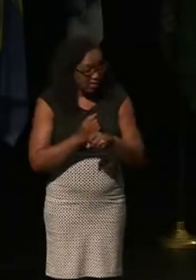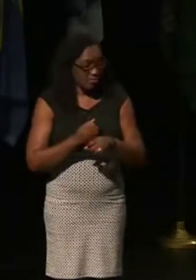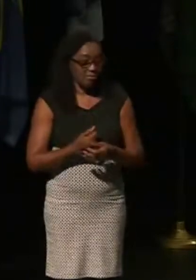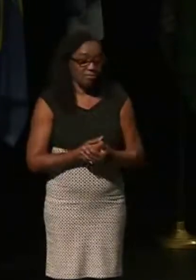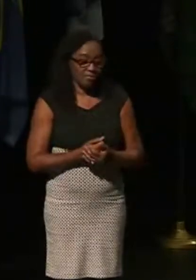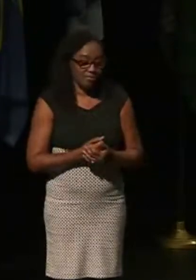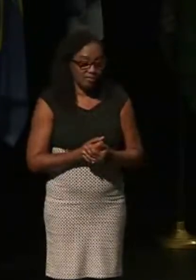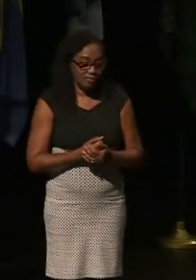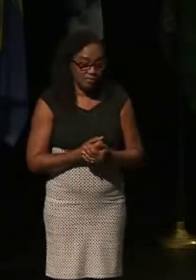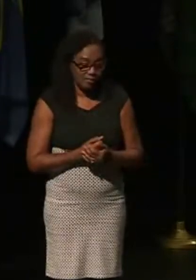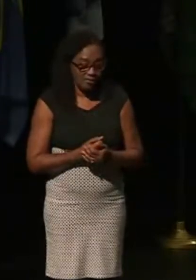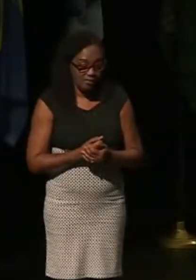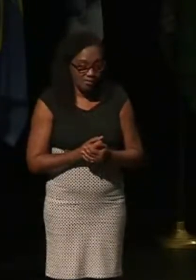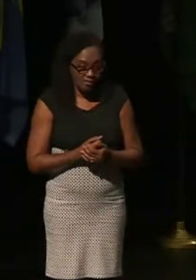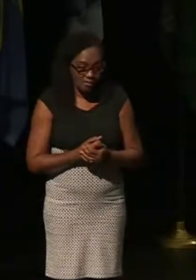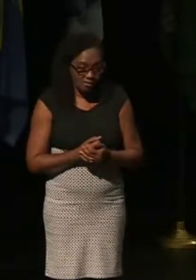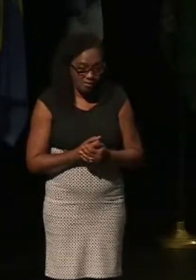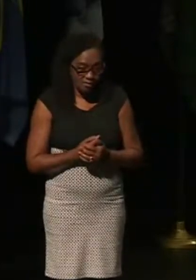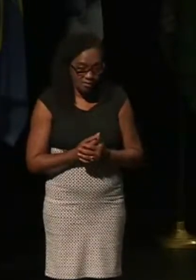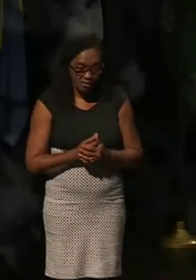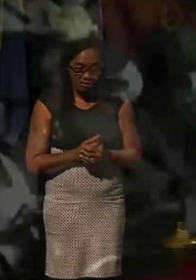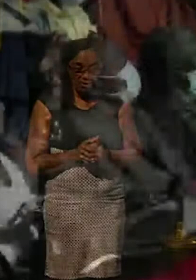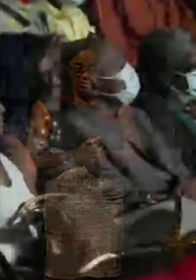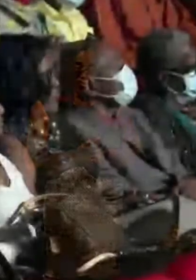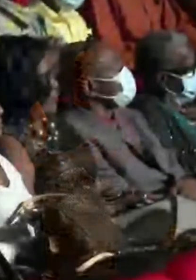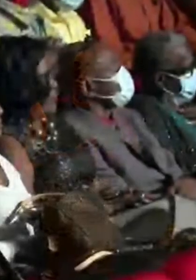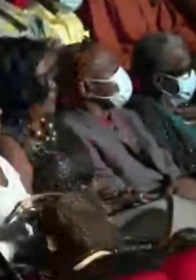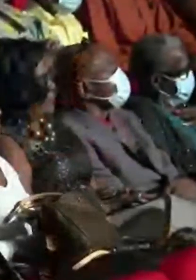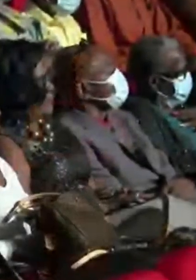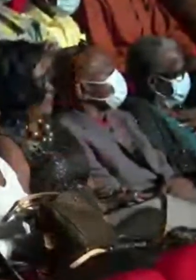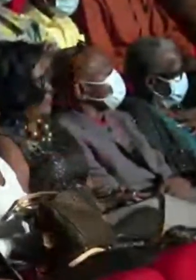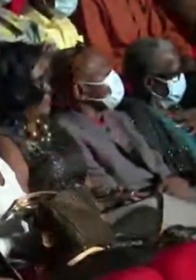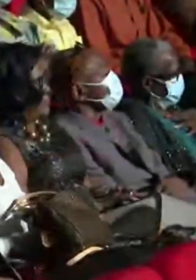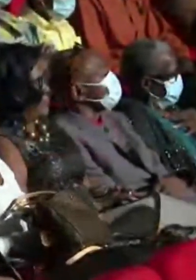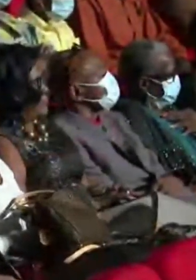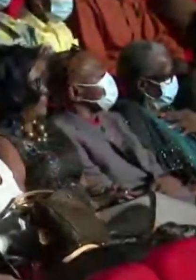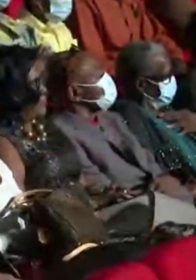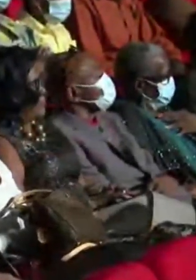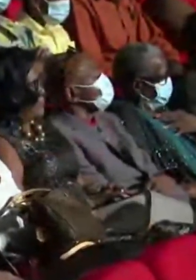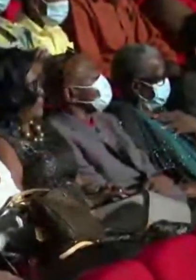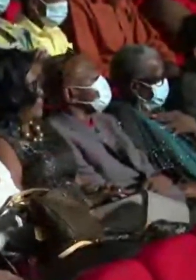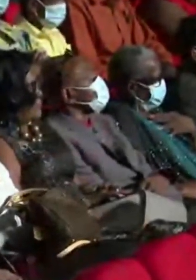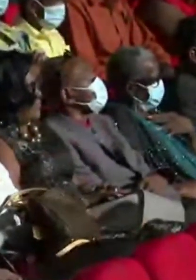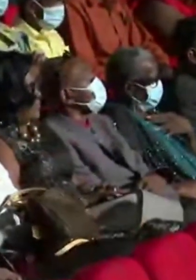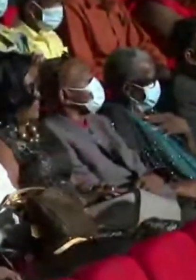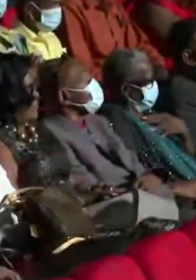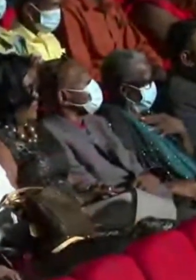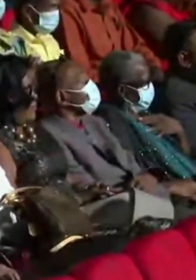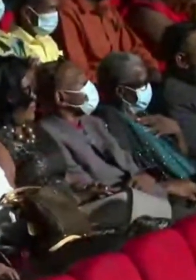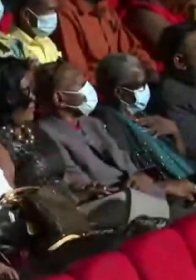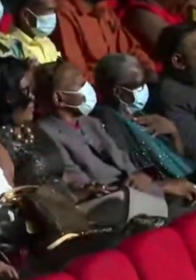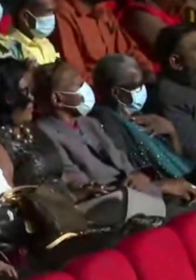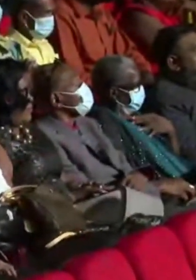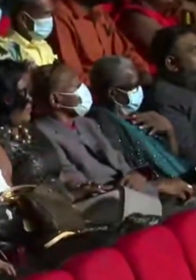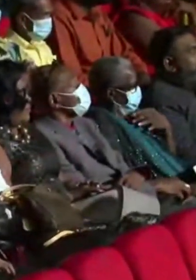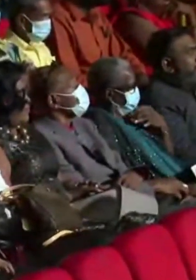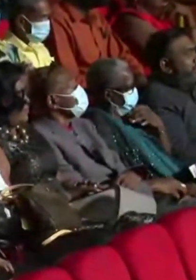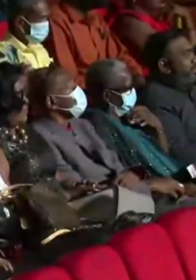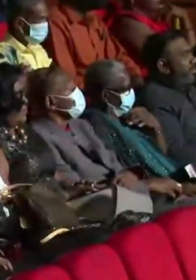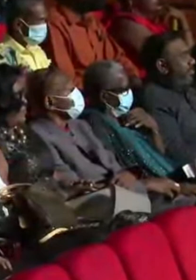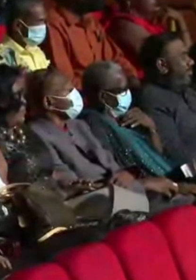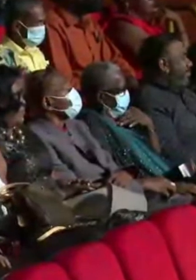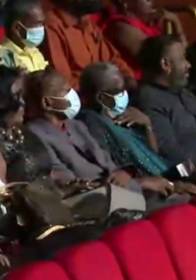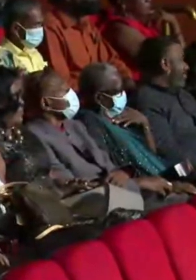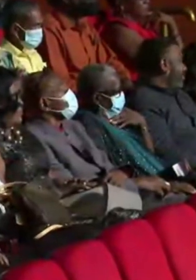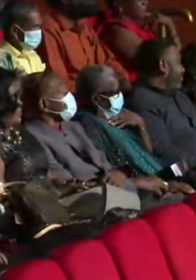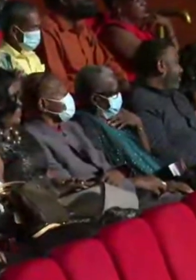and facilities. I didn't know this before, and I must check him out, because I grew up in San Grande and there were two pure trees